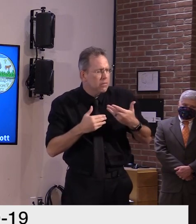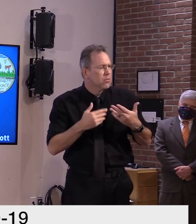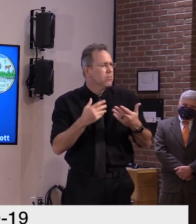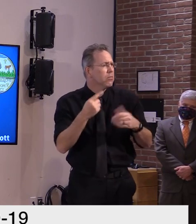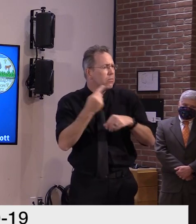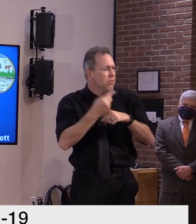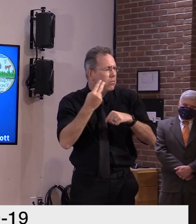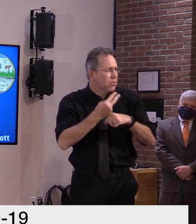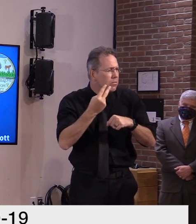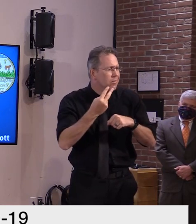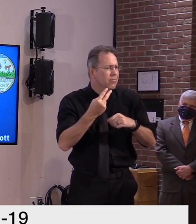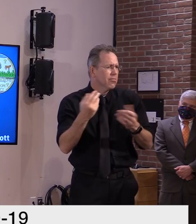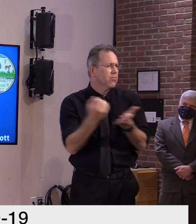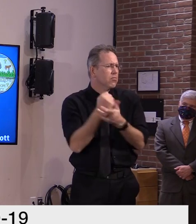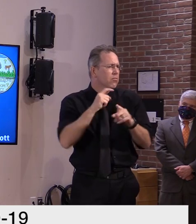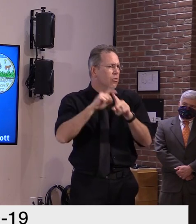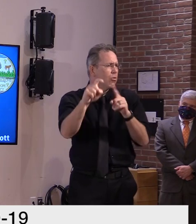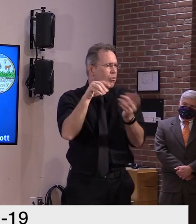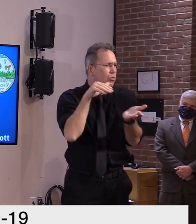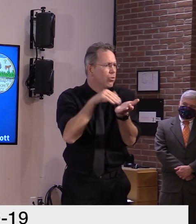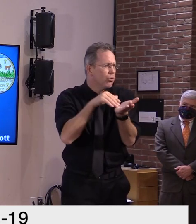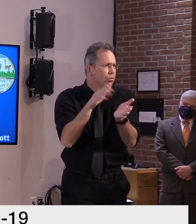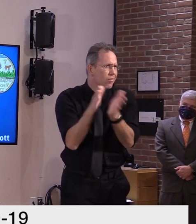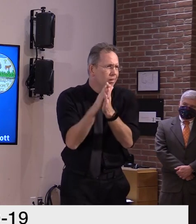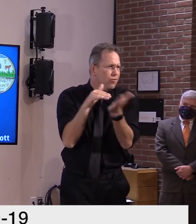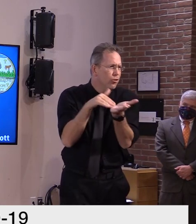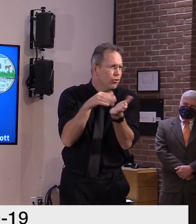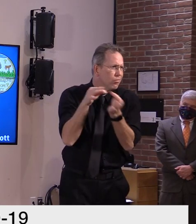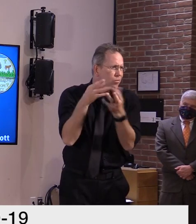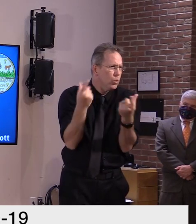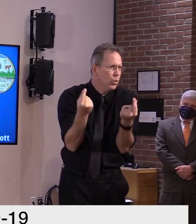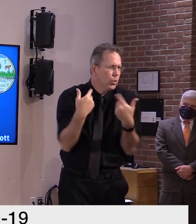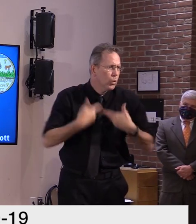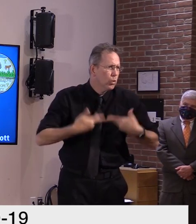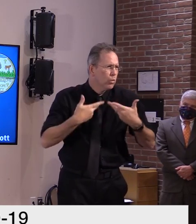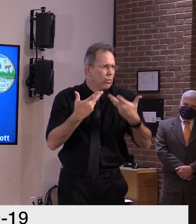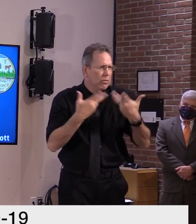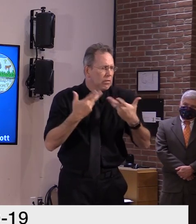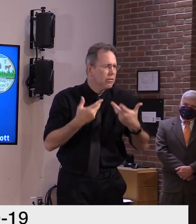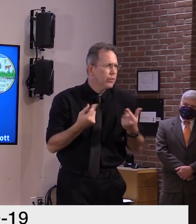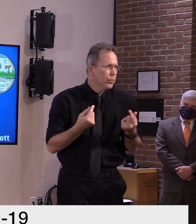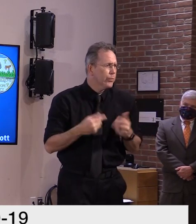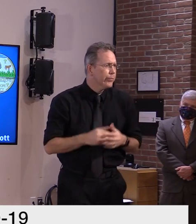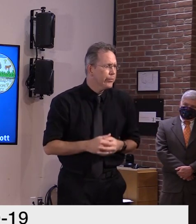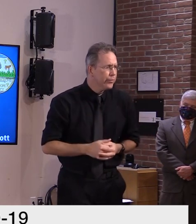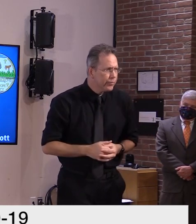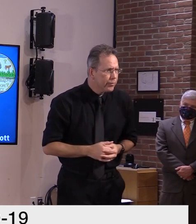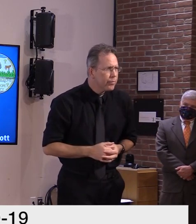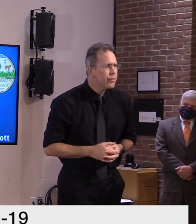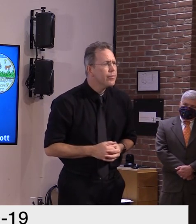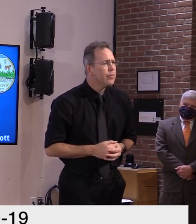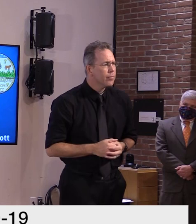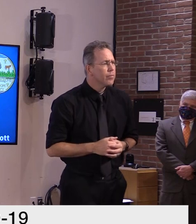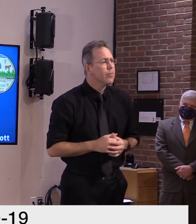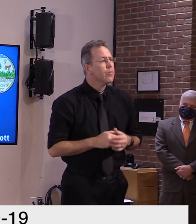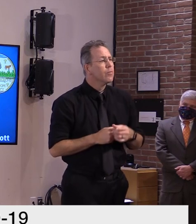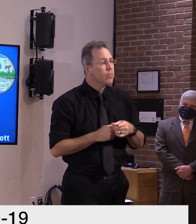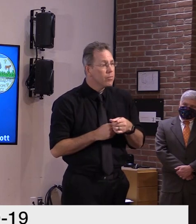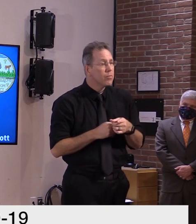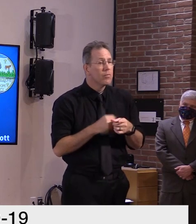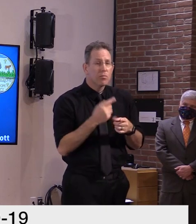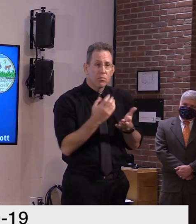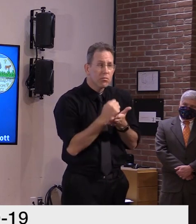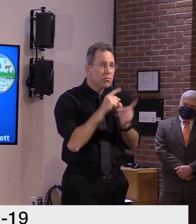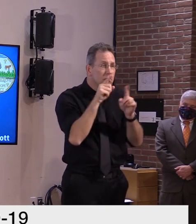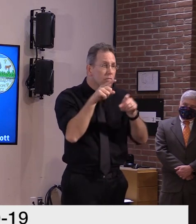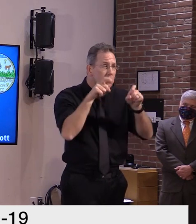what's the average turnaround time for a test? I've heard from one person who traveled and got the